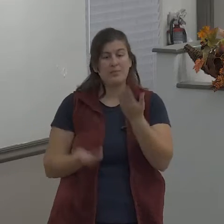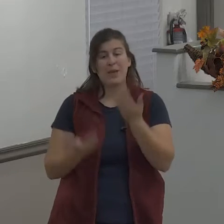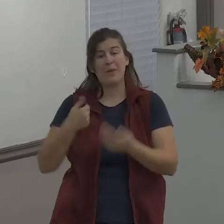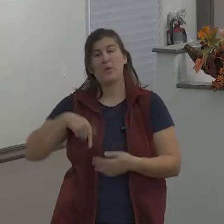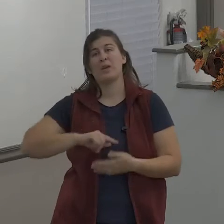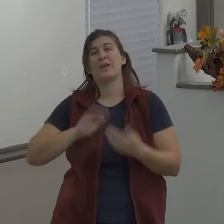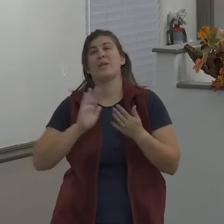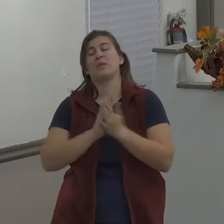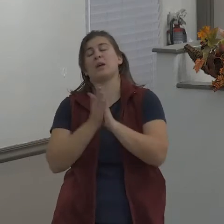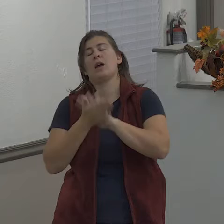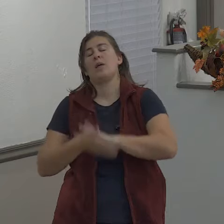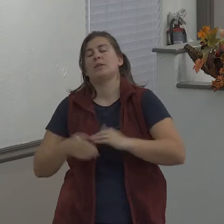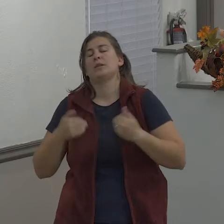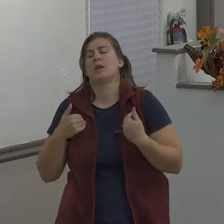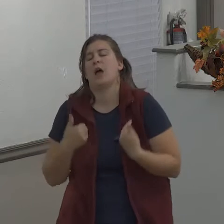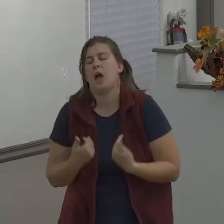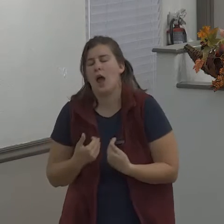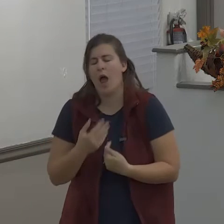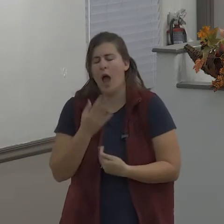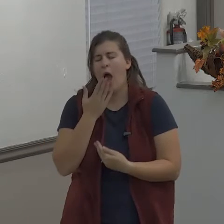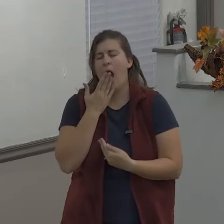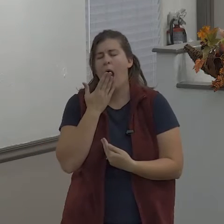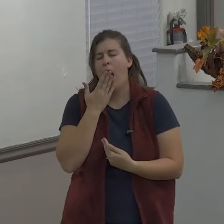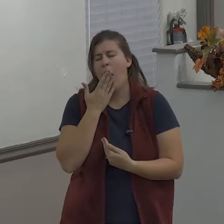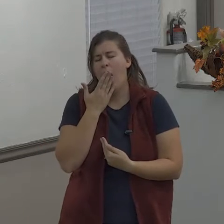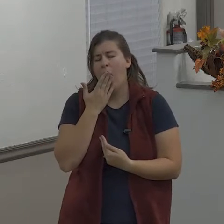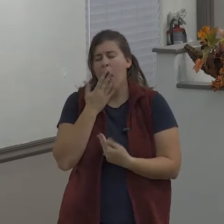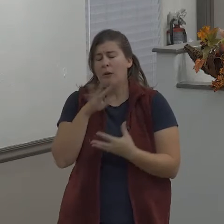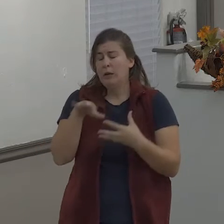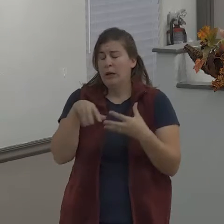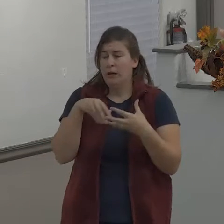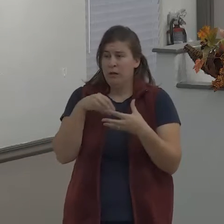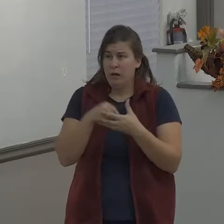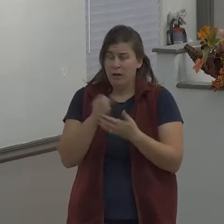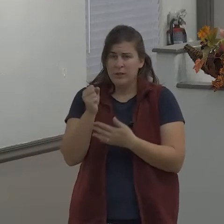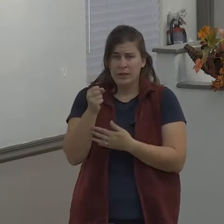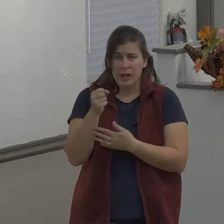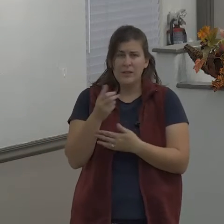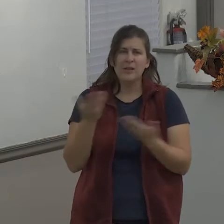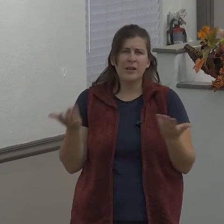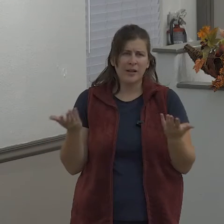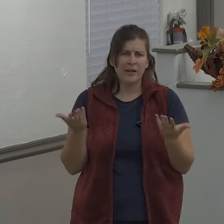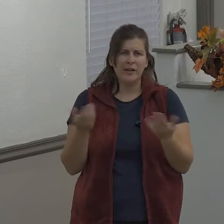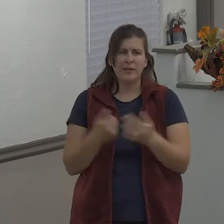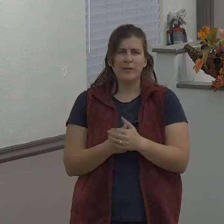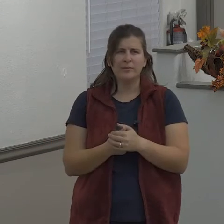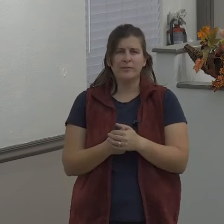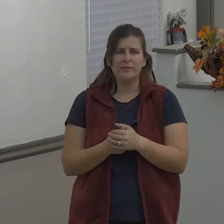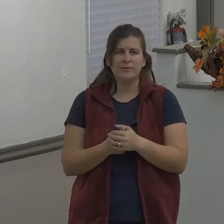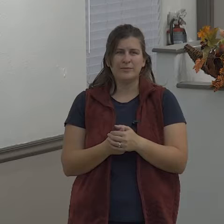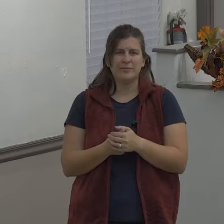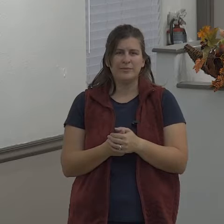Boy, we might get tired doing what we're doing and being involved. Yes.